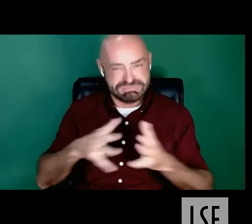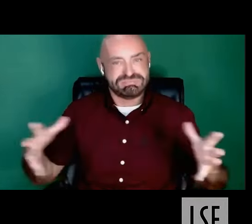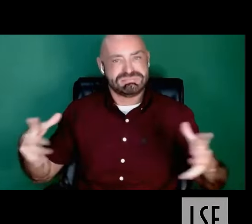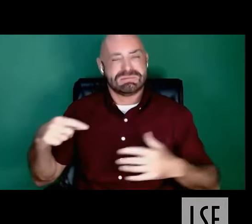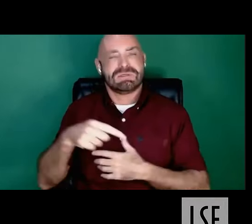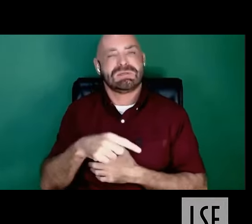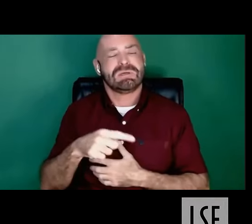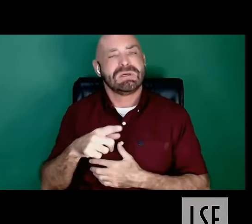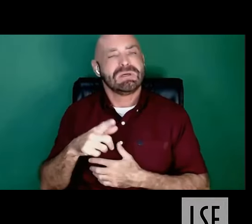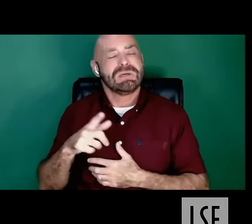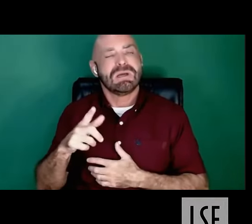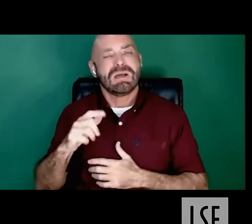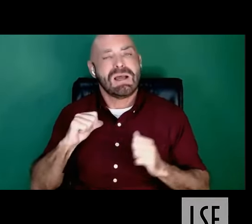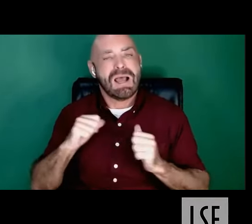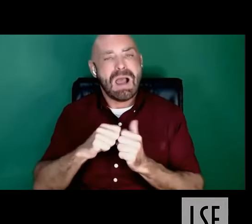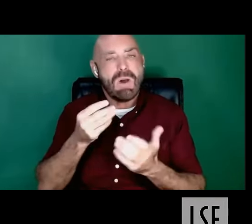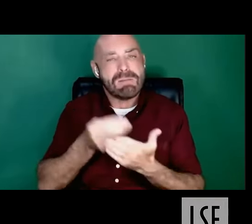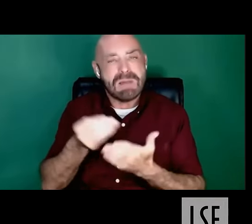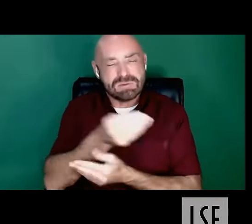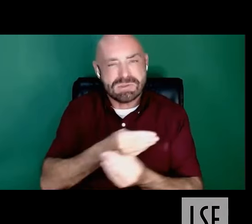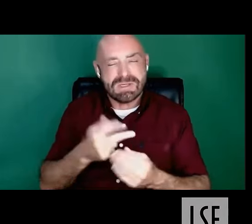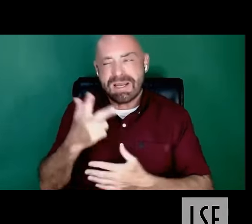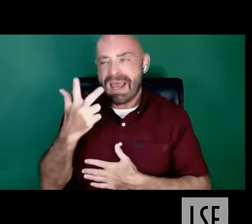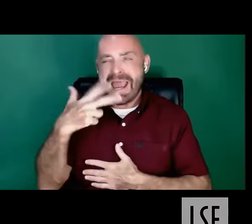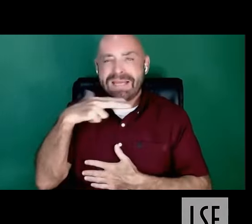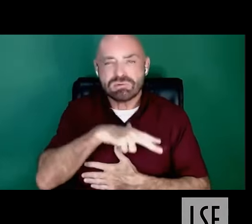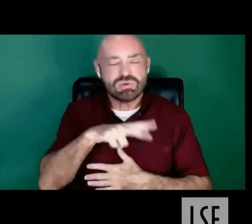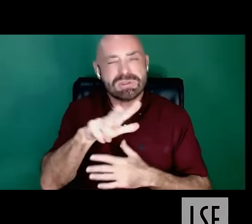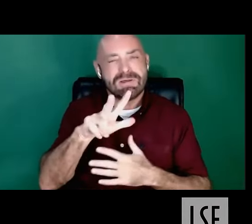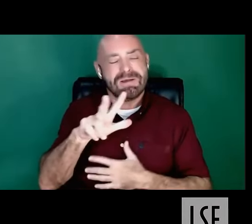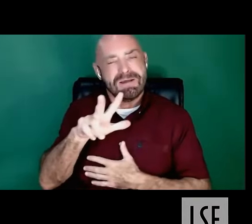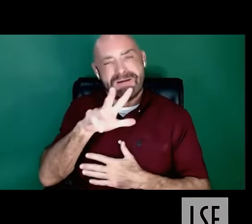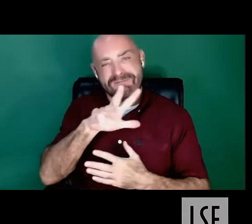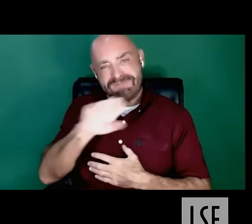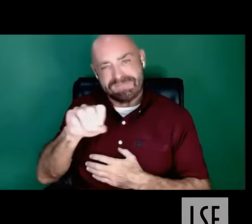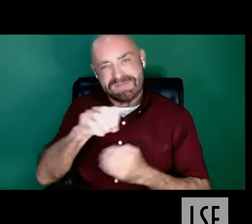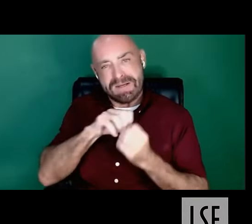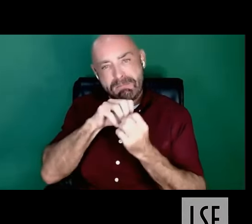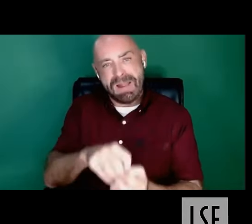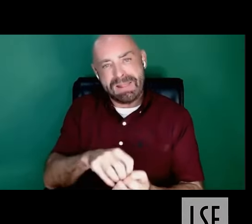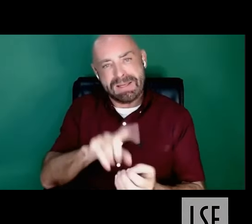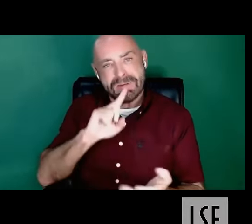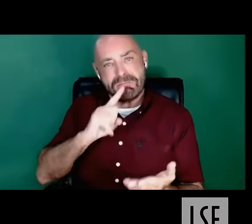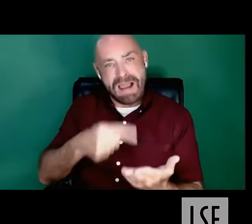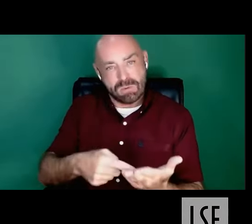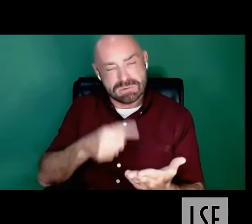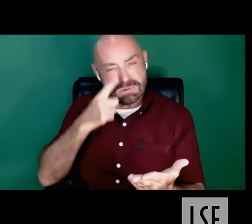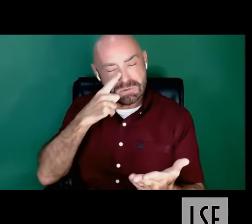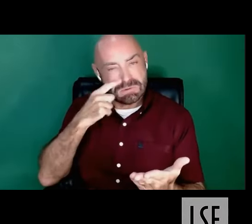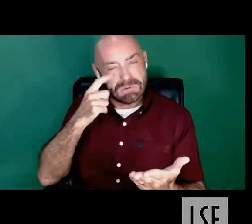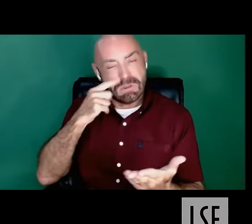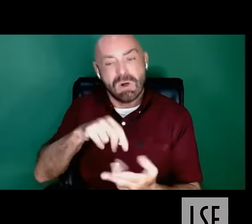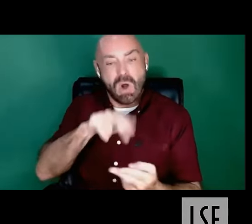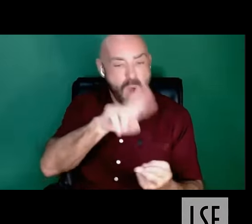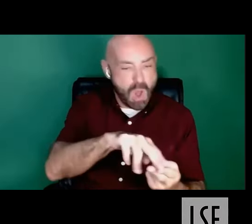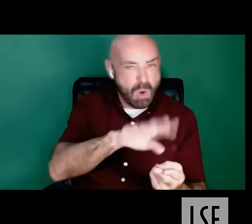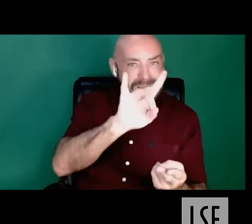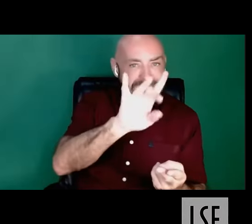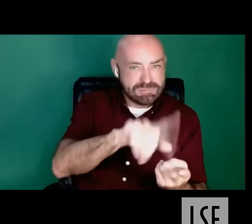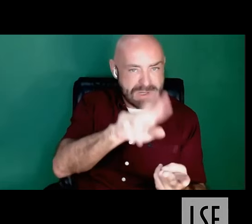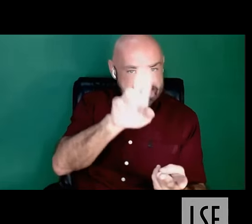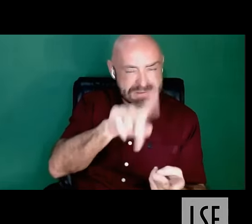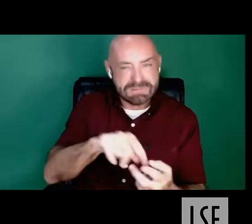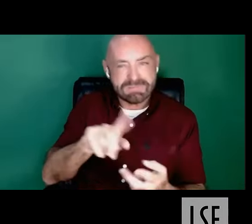the monetary system £850 billion worth of quantitative easing. lowering interest rates, increasing the wealth of